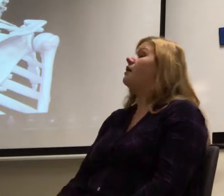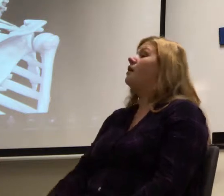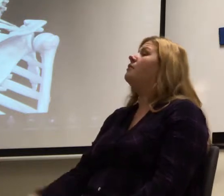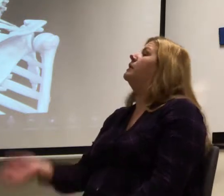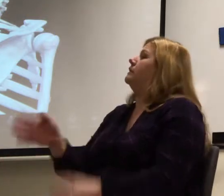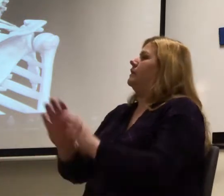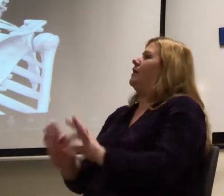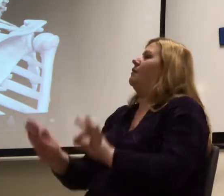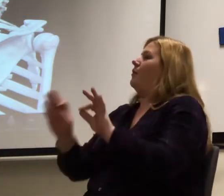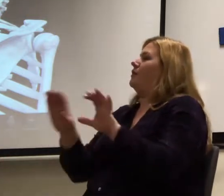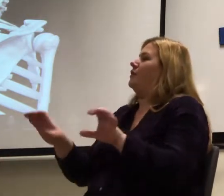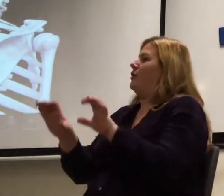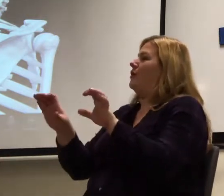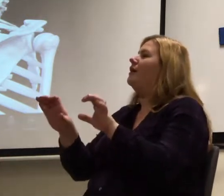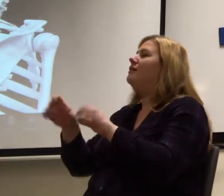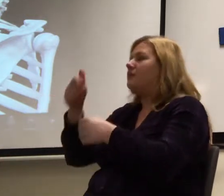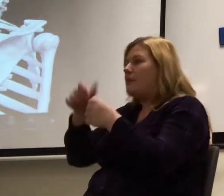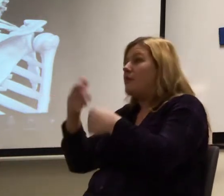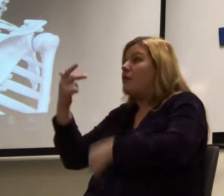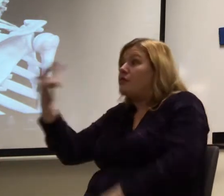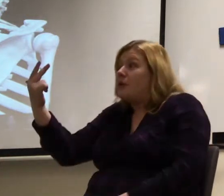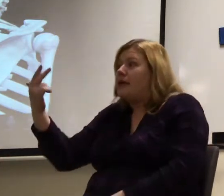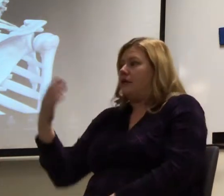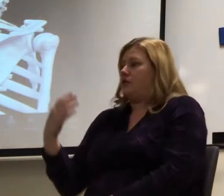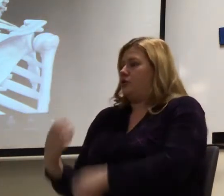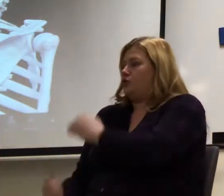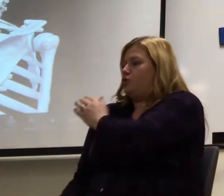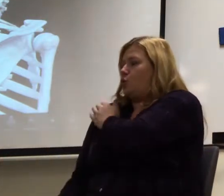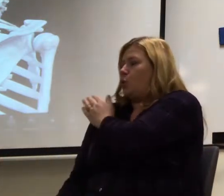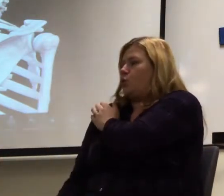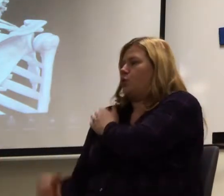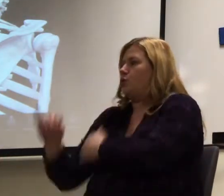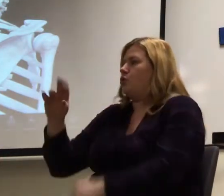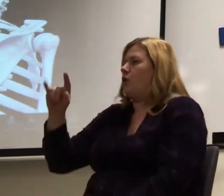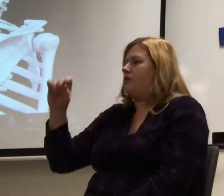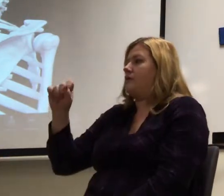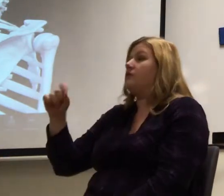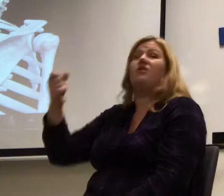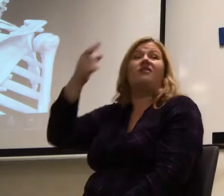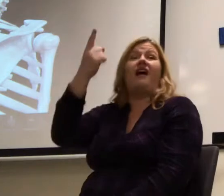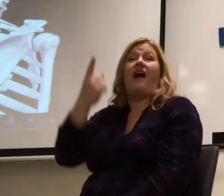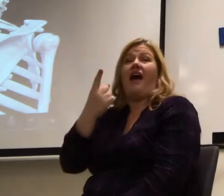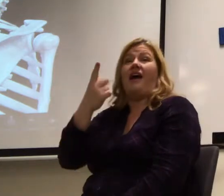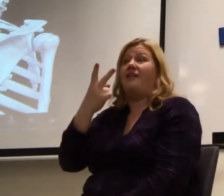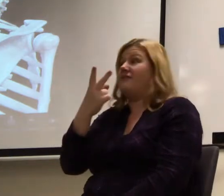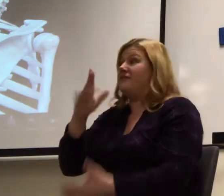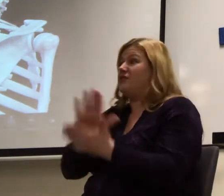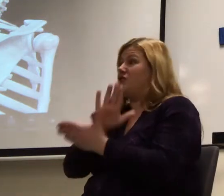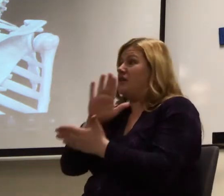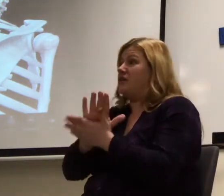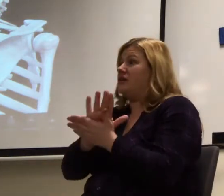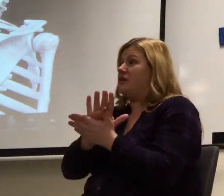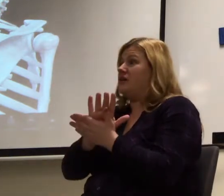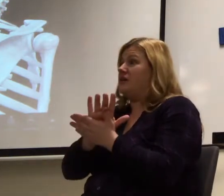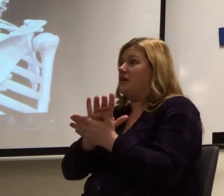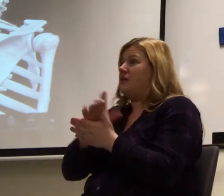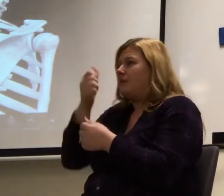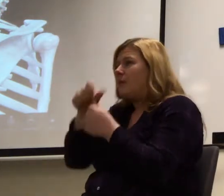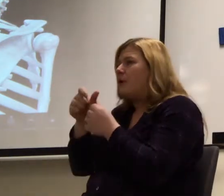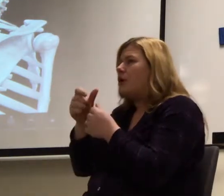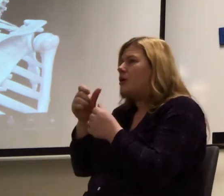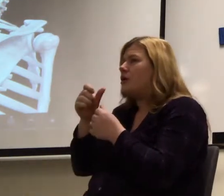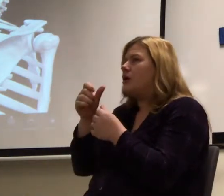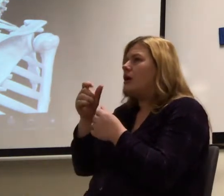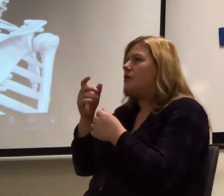of all these 3 shoulder joints. So I'll just say on your half sheet that you're supposed to turn in, like you kept from yesterday, or